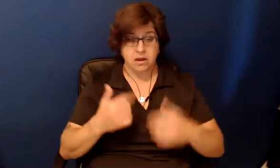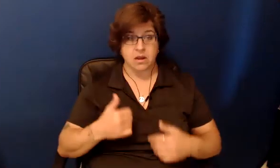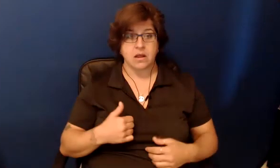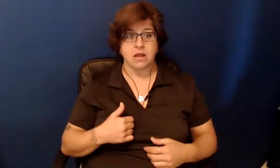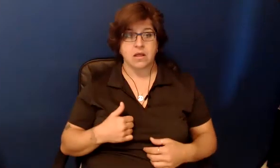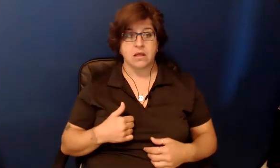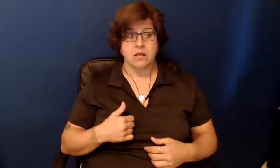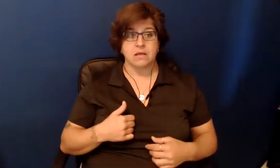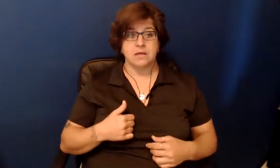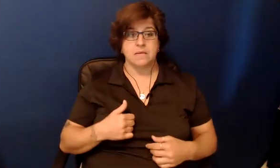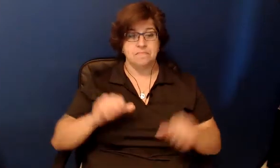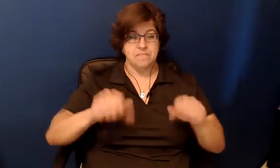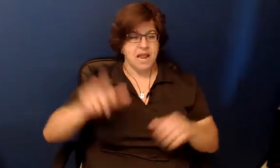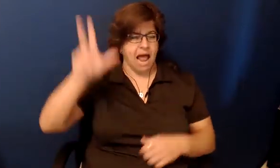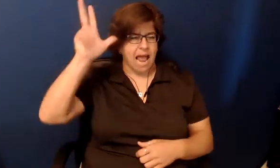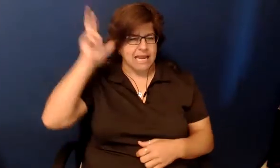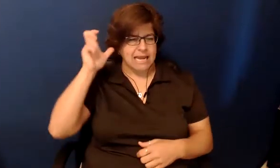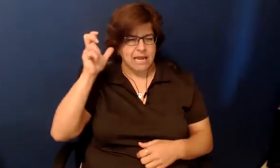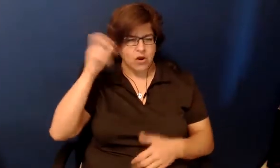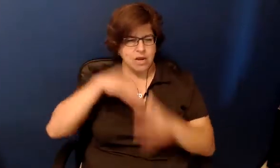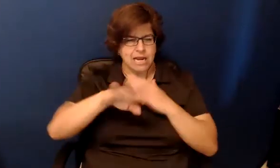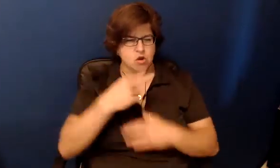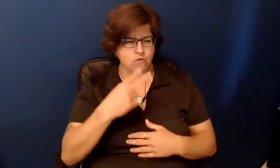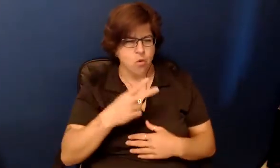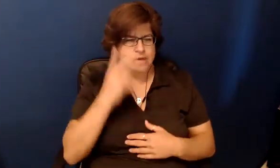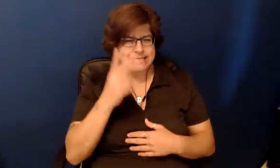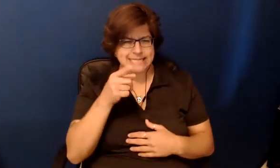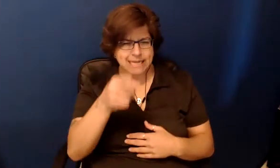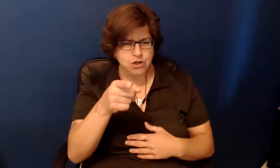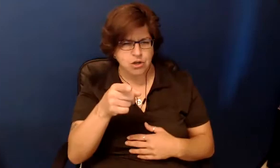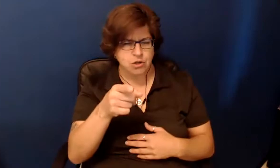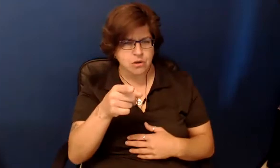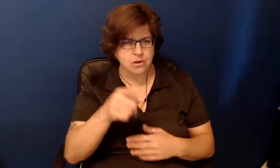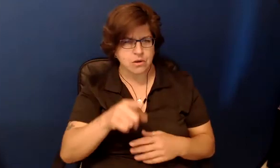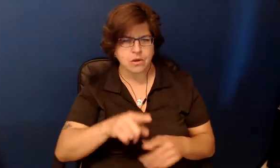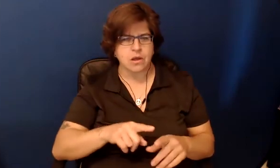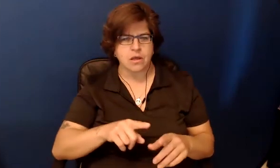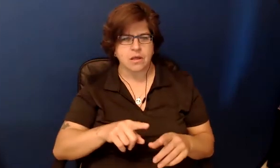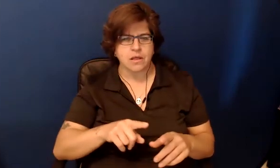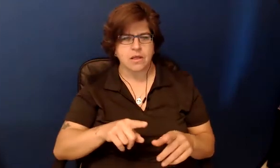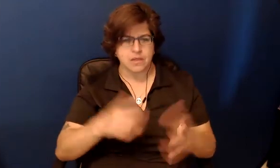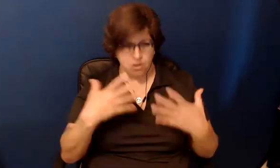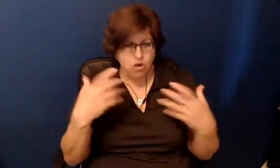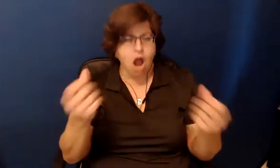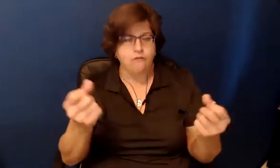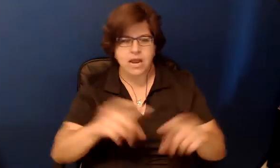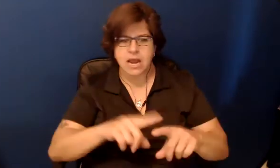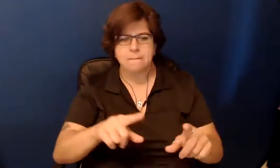was going to be this, that I could hear it in you and I could see it in you, but I was never going to be able to get